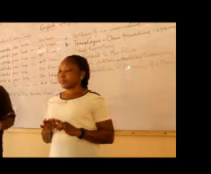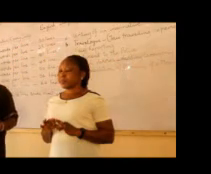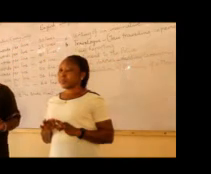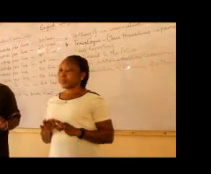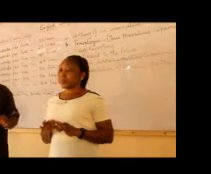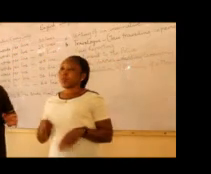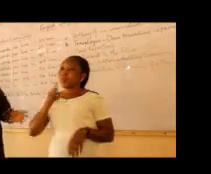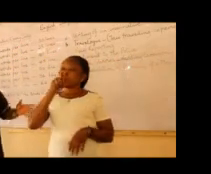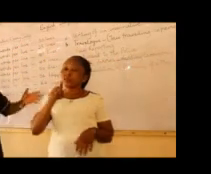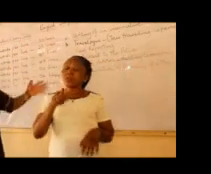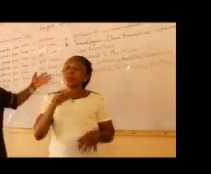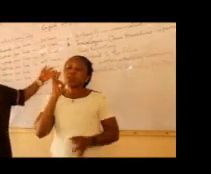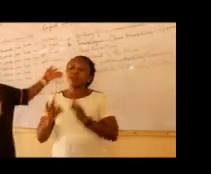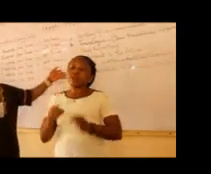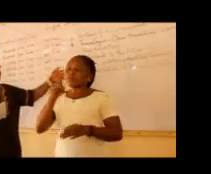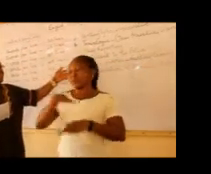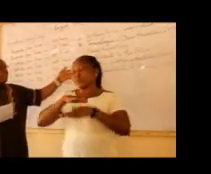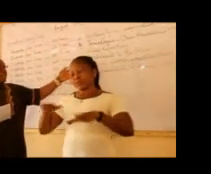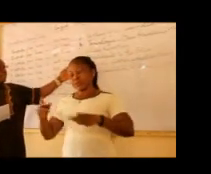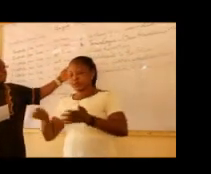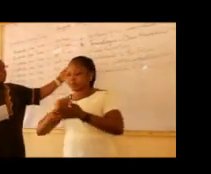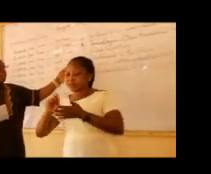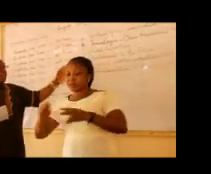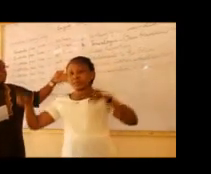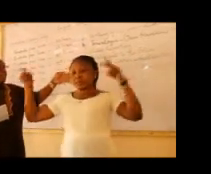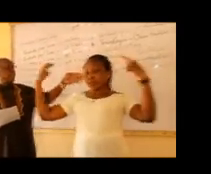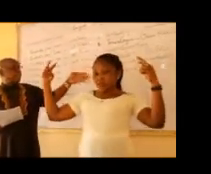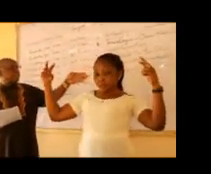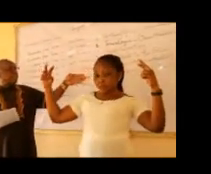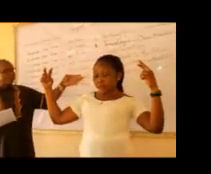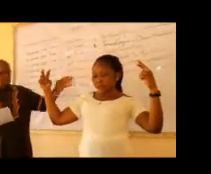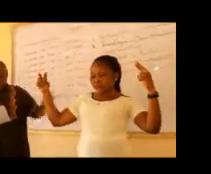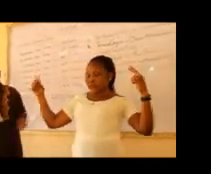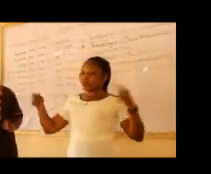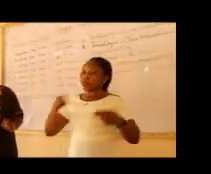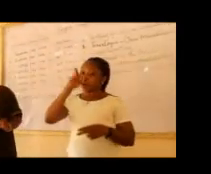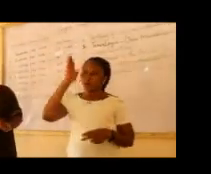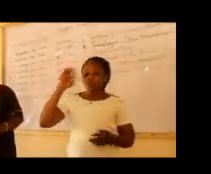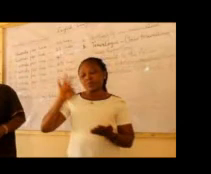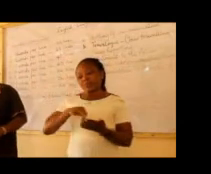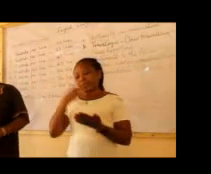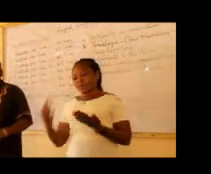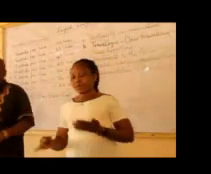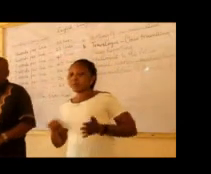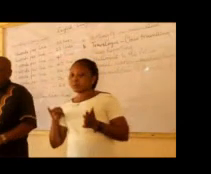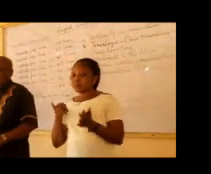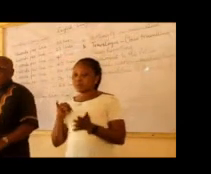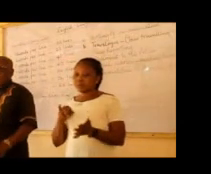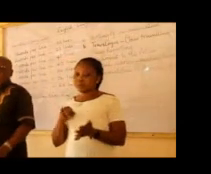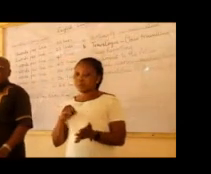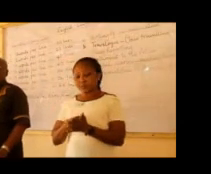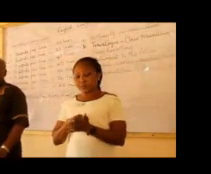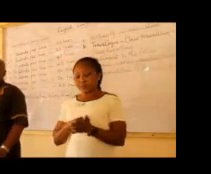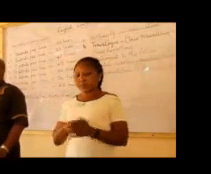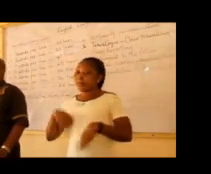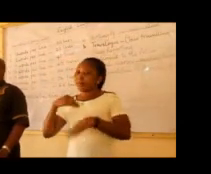title in the narrative essay is penalized. Make sure